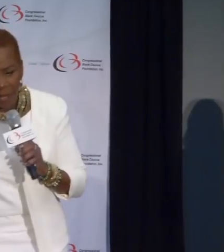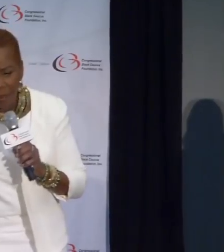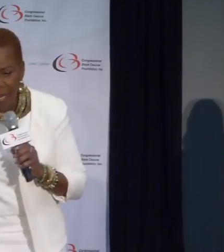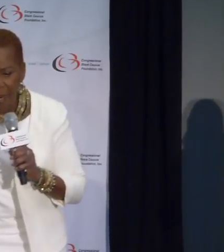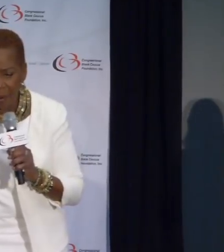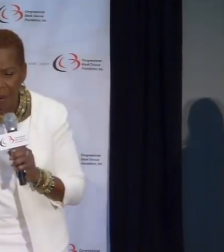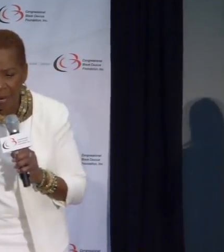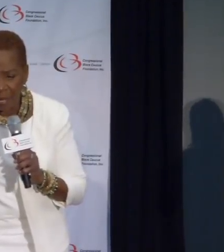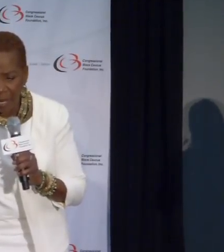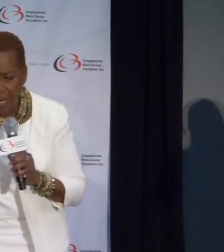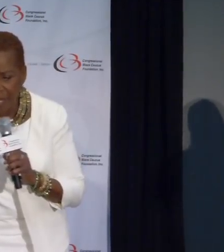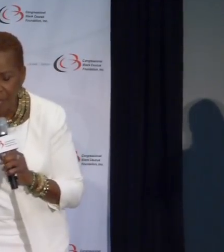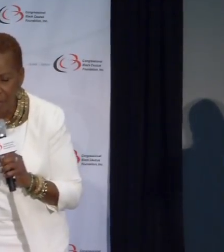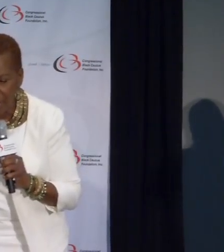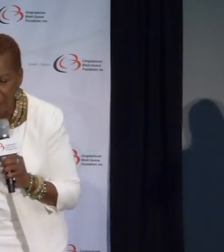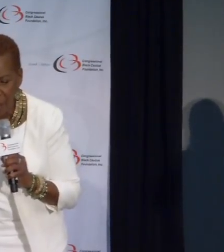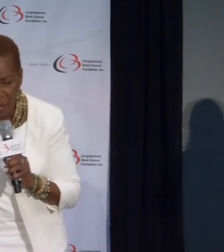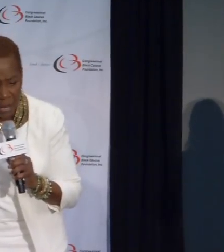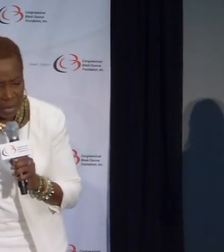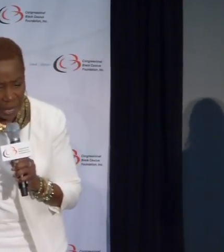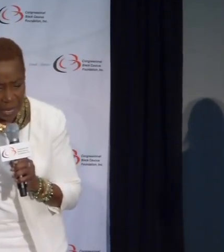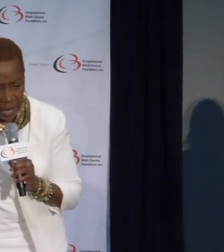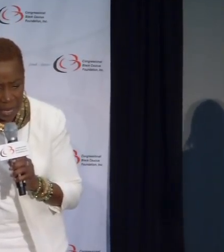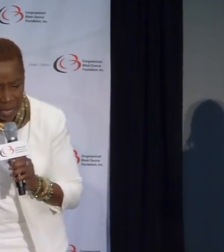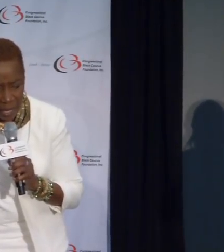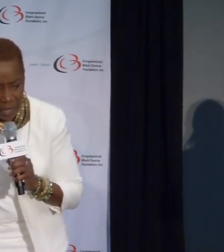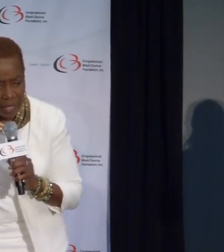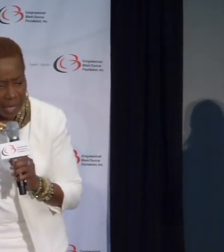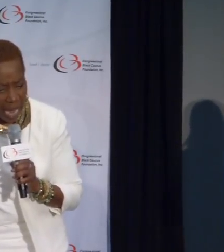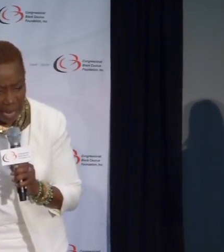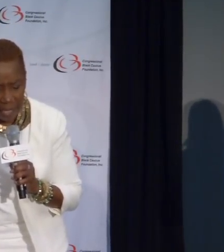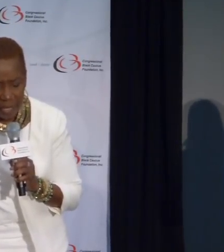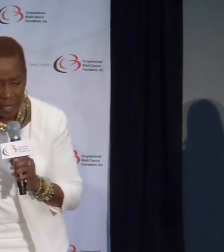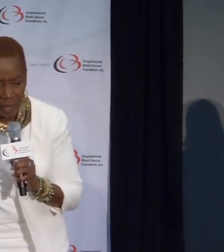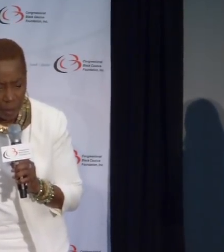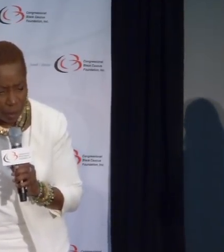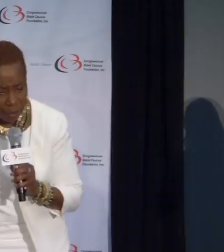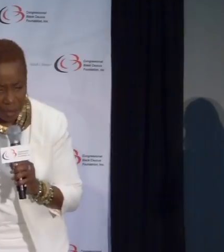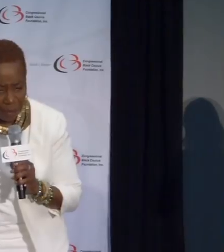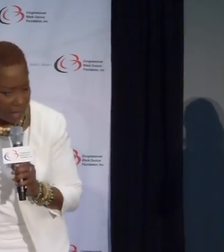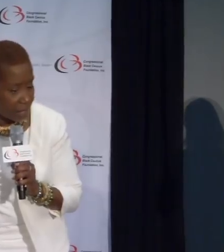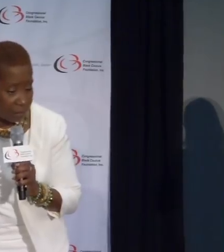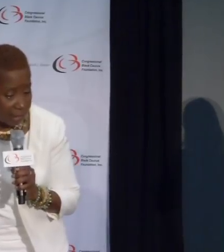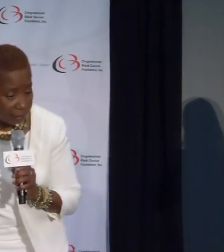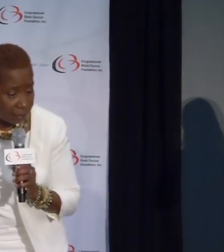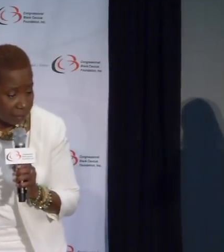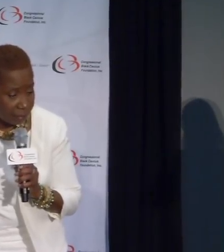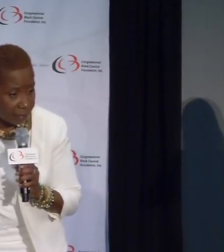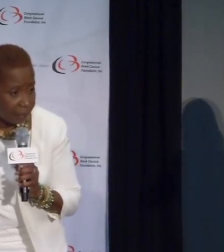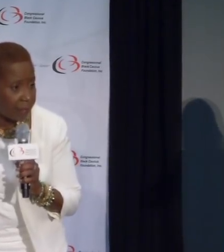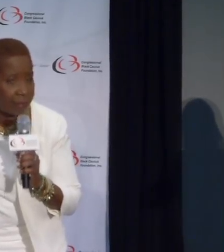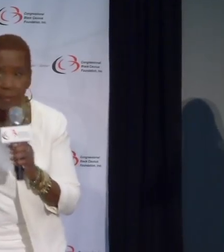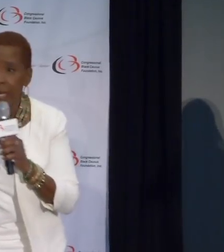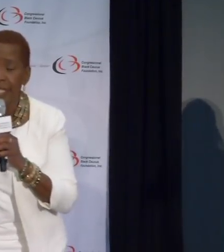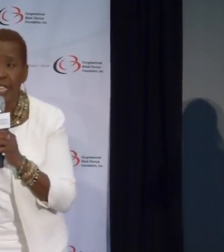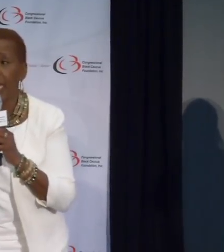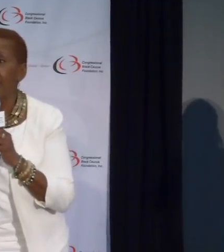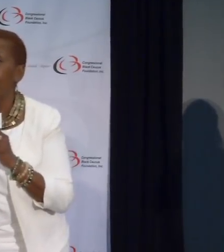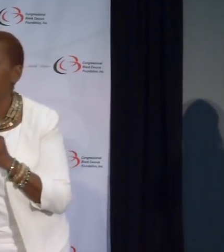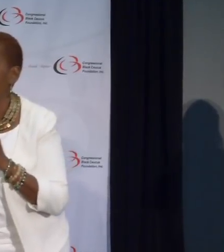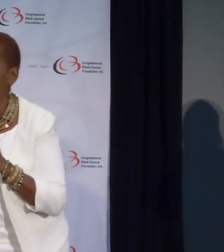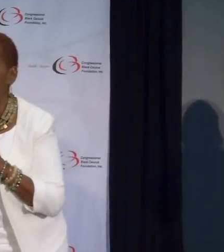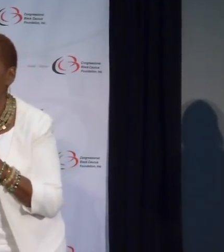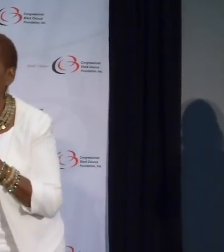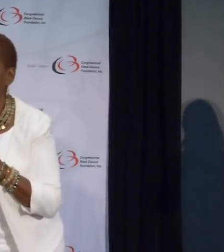And I turned the radio on, and this song came on. The Shekinah Glory Ministry.